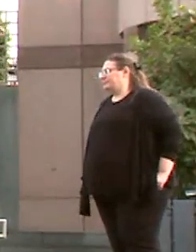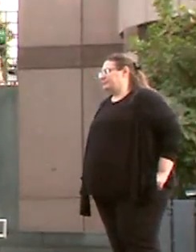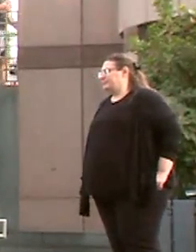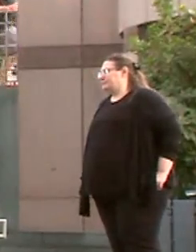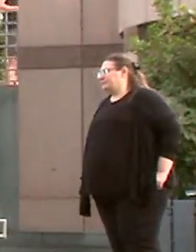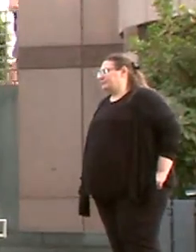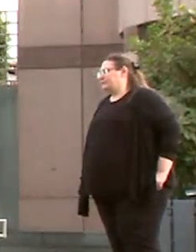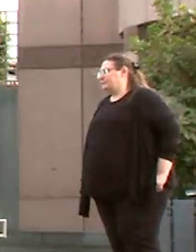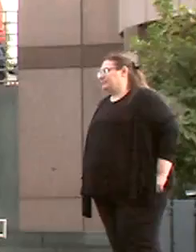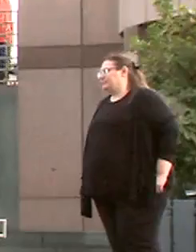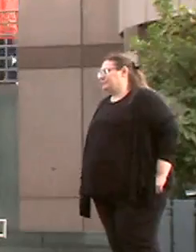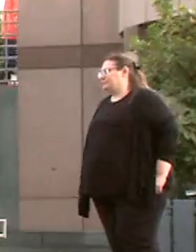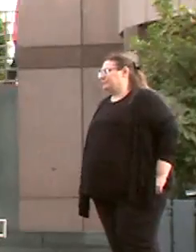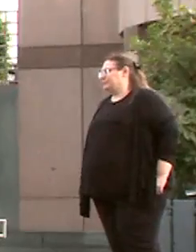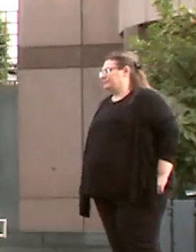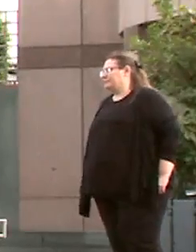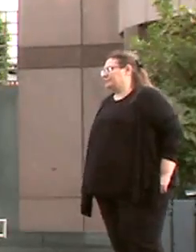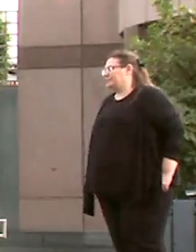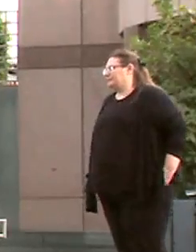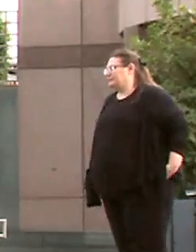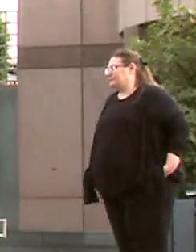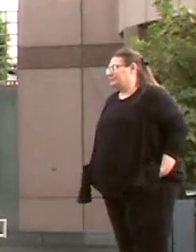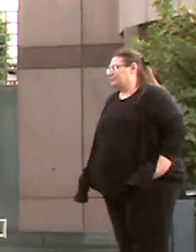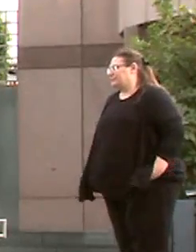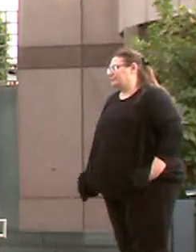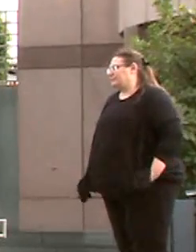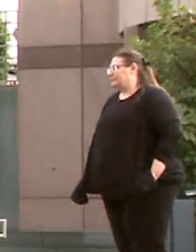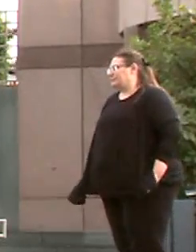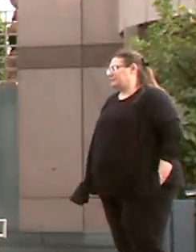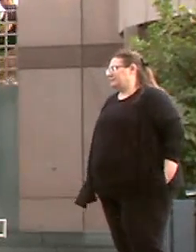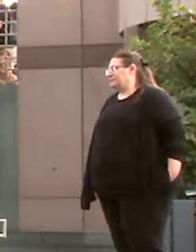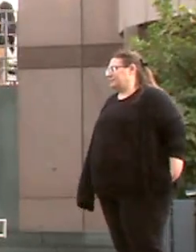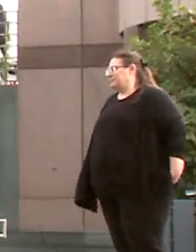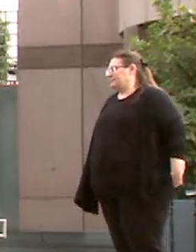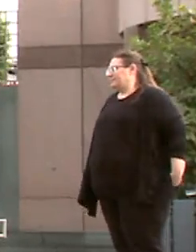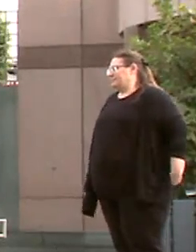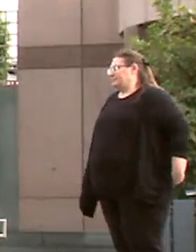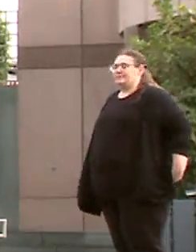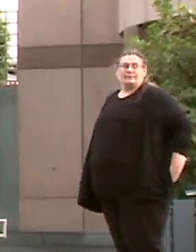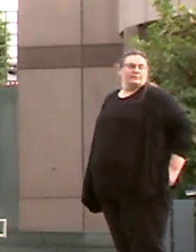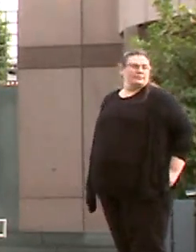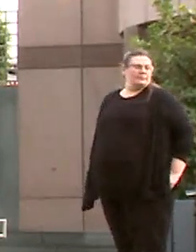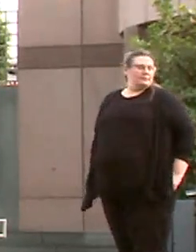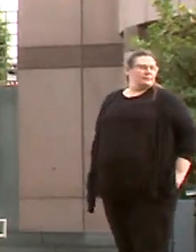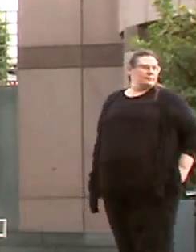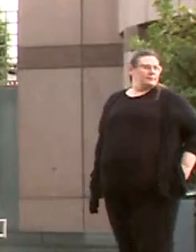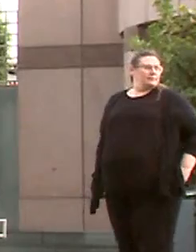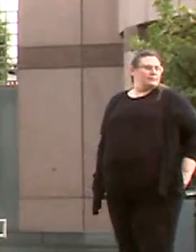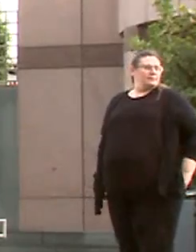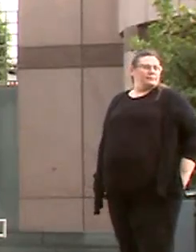it. It's part of life. It is a natural thing. It is a